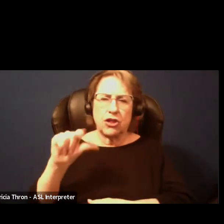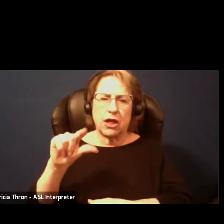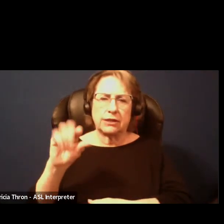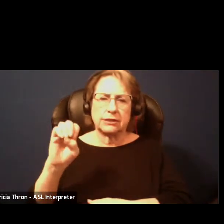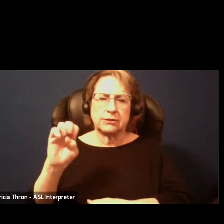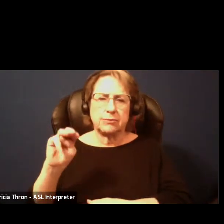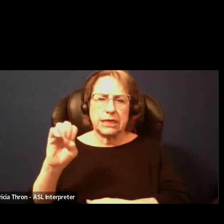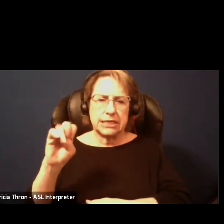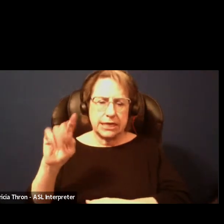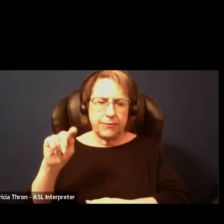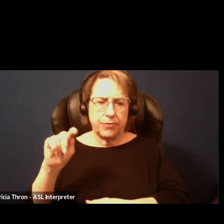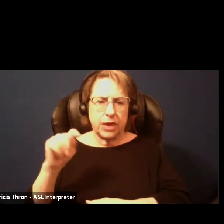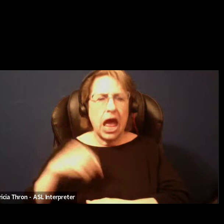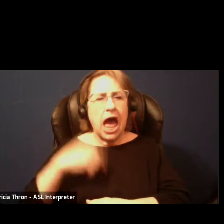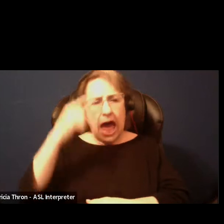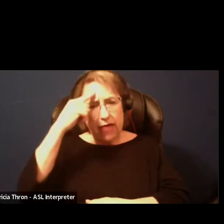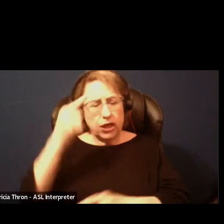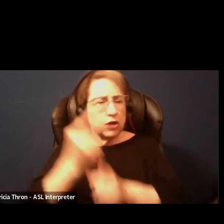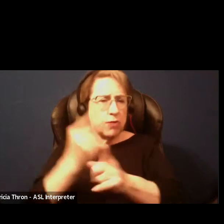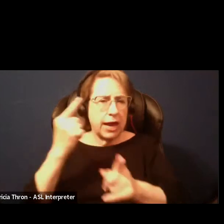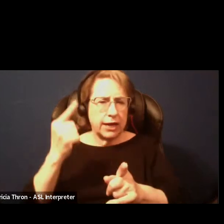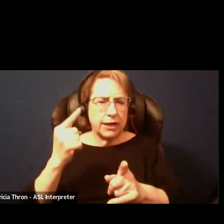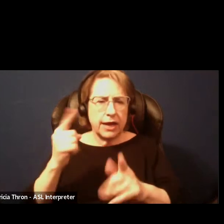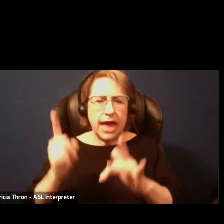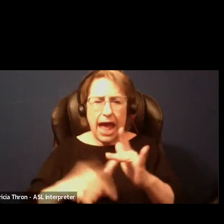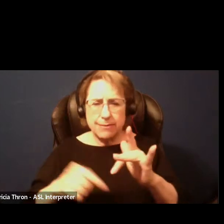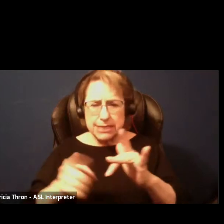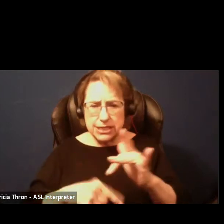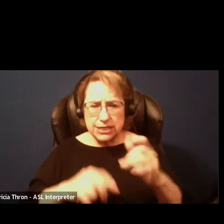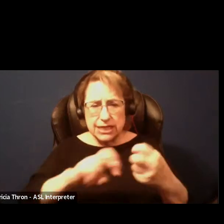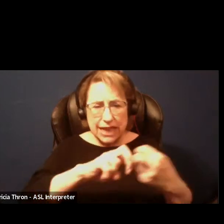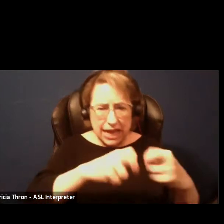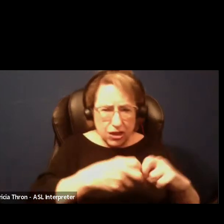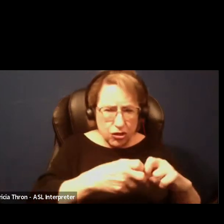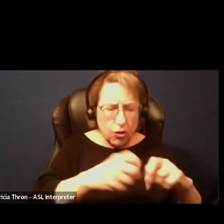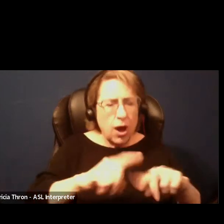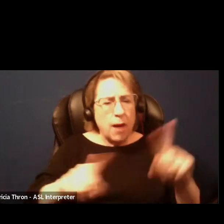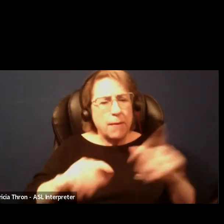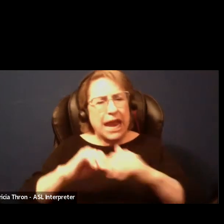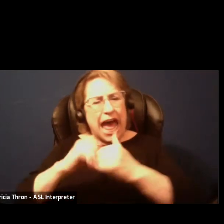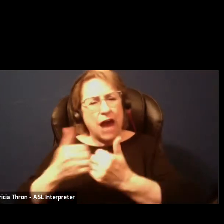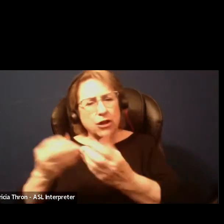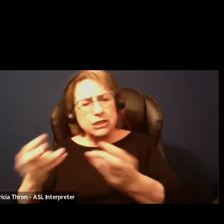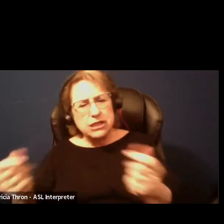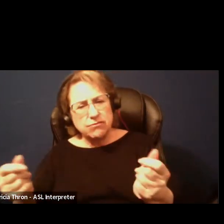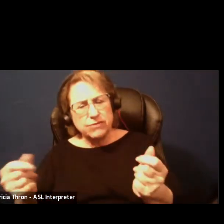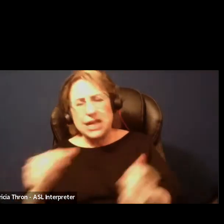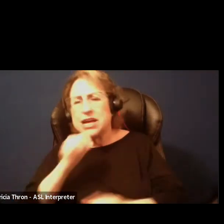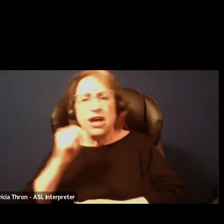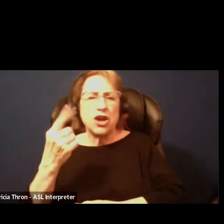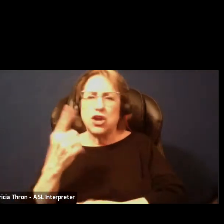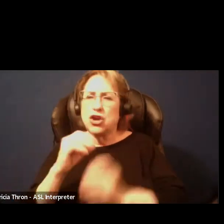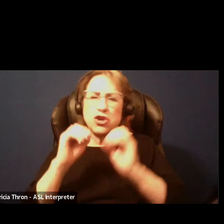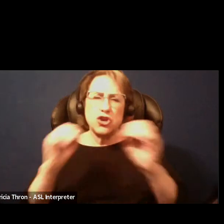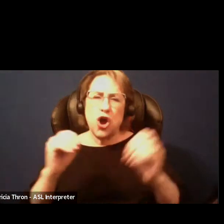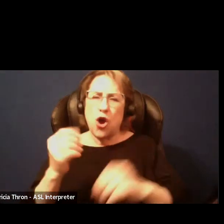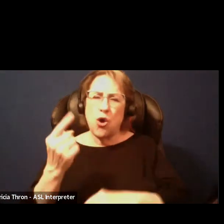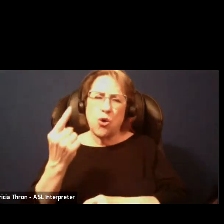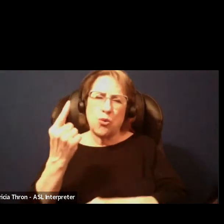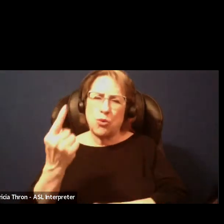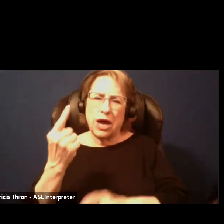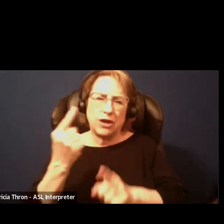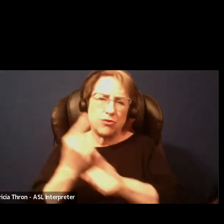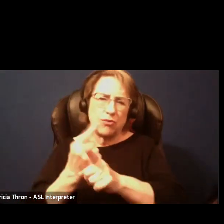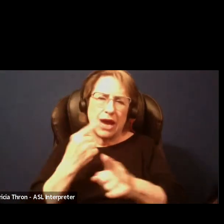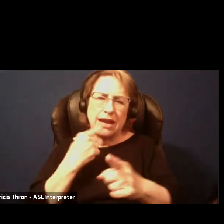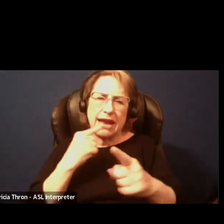It's like absenteeism is the issue. How do you solve it? But there's no one right answer. And as long as we realize that, that's where we have to start approaching it